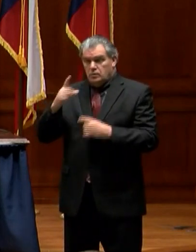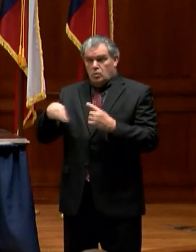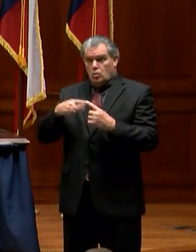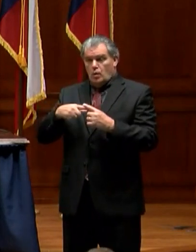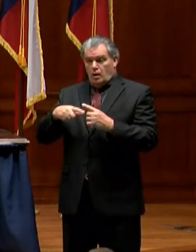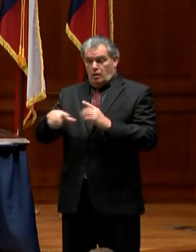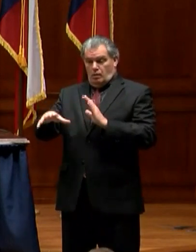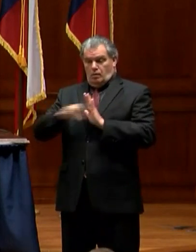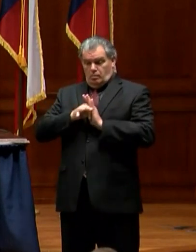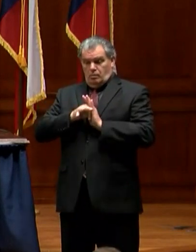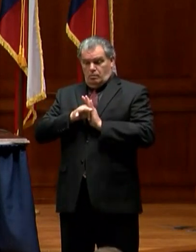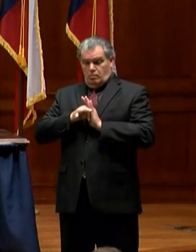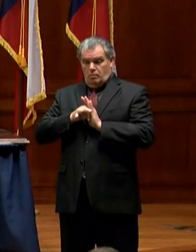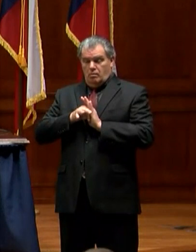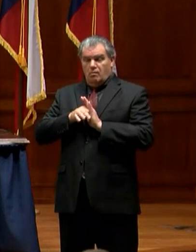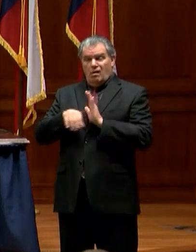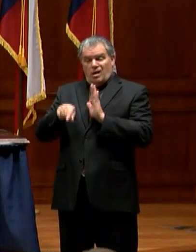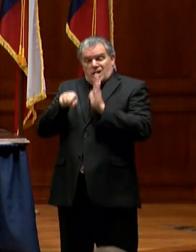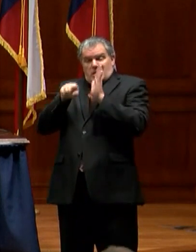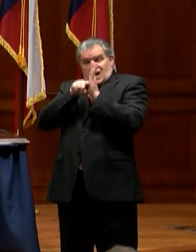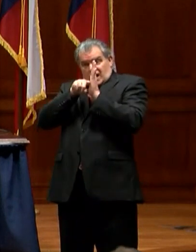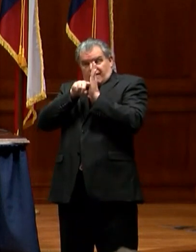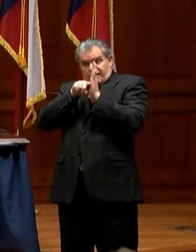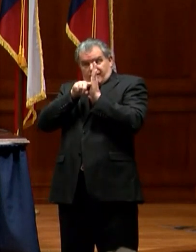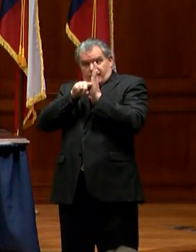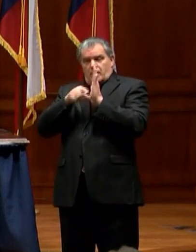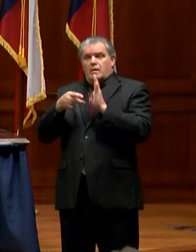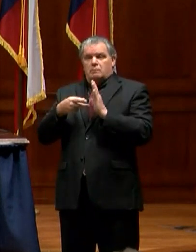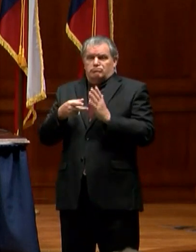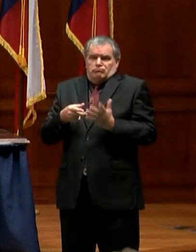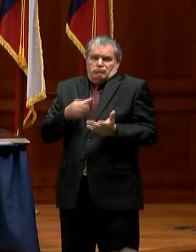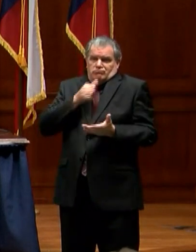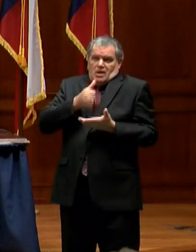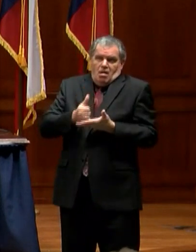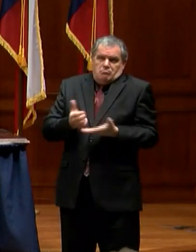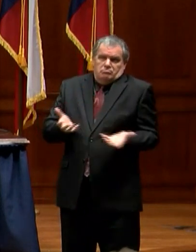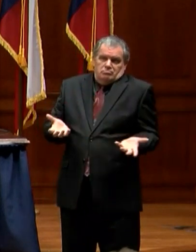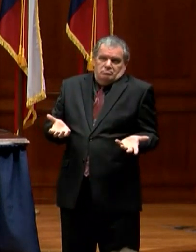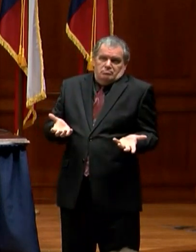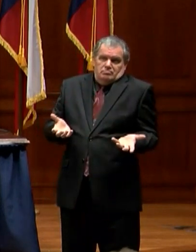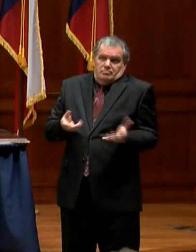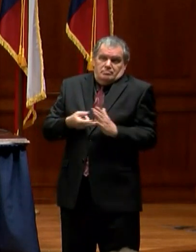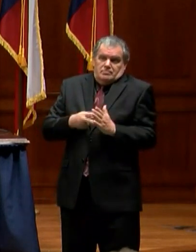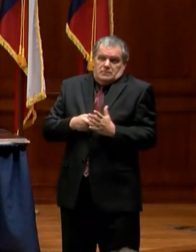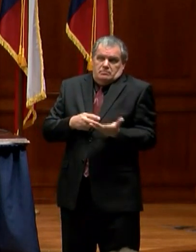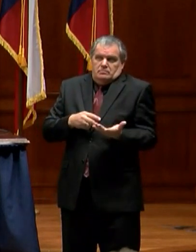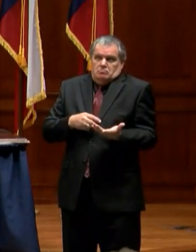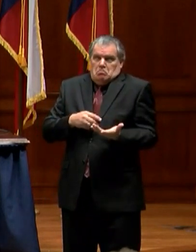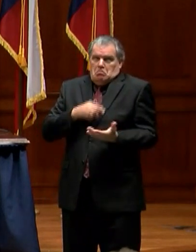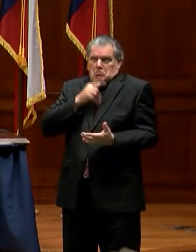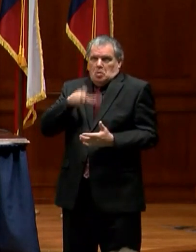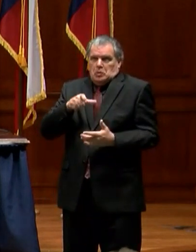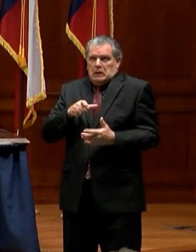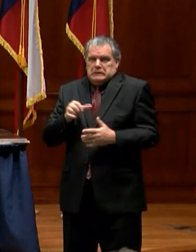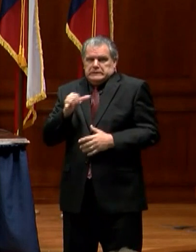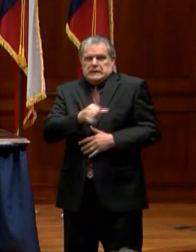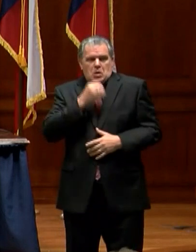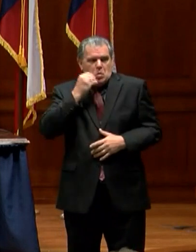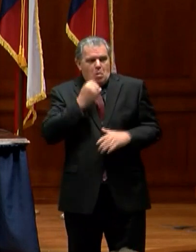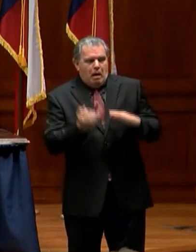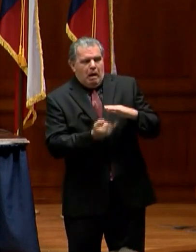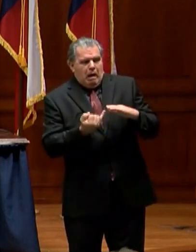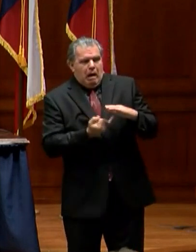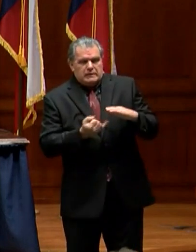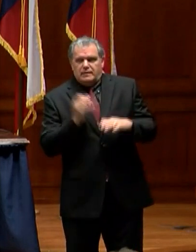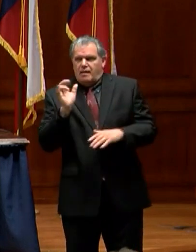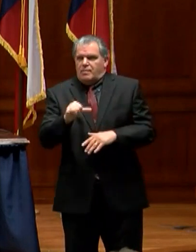test really does you not any good. The only good that it does is it means you don't need to isolate at that moment in time.